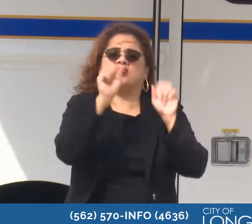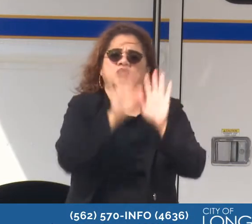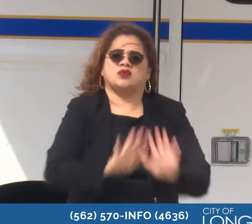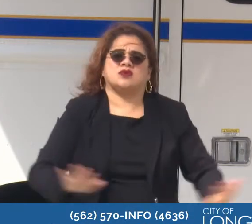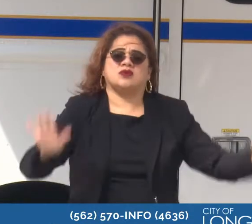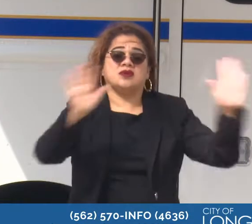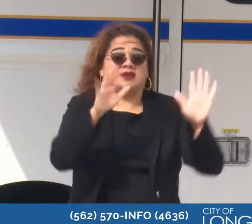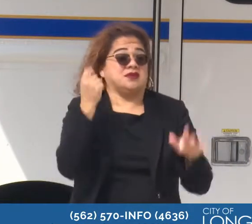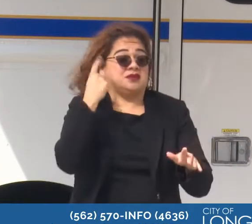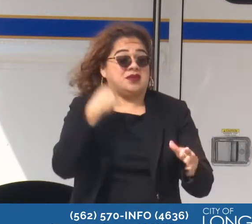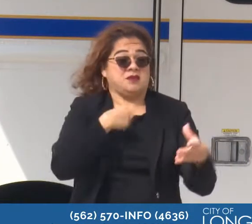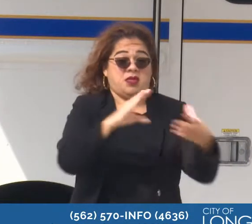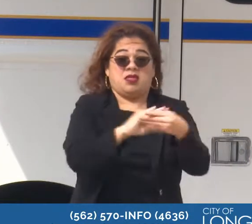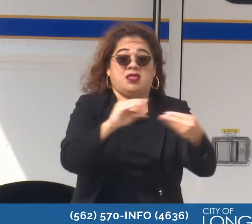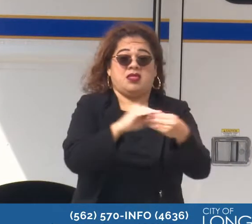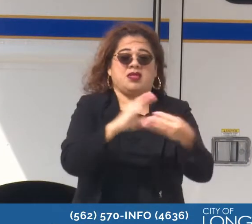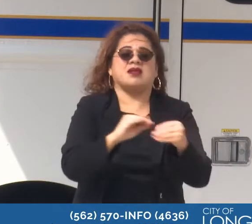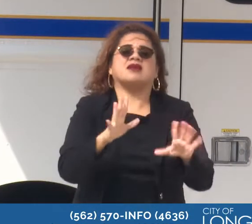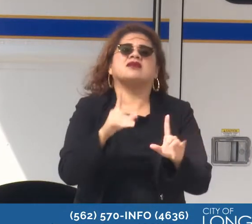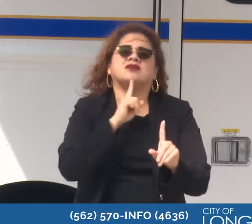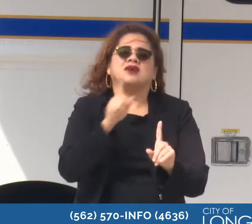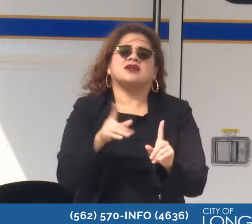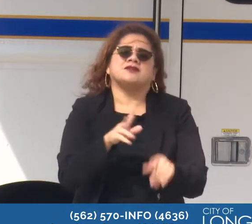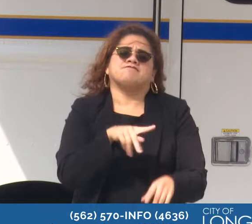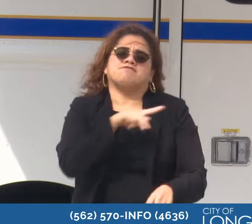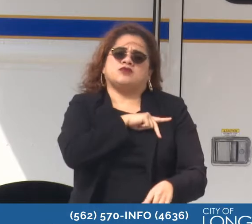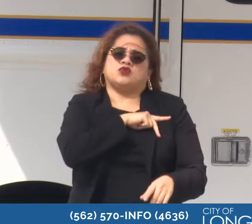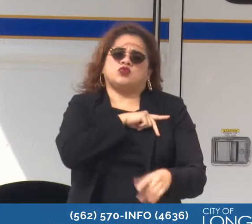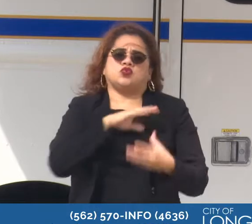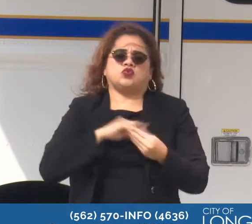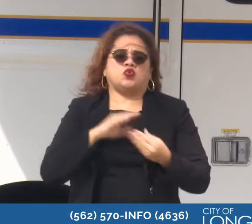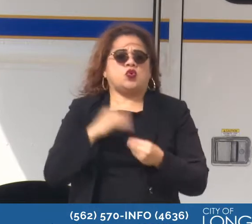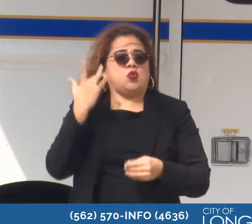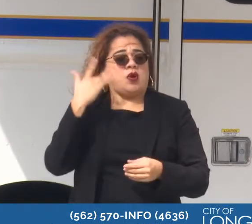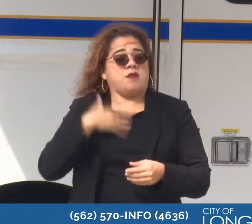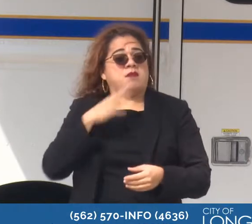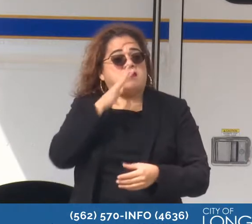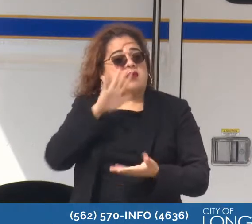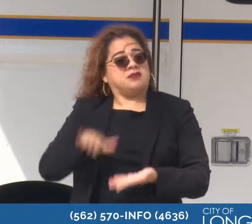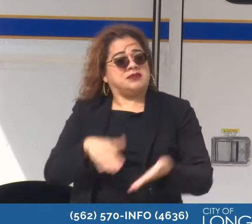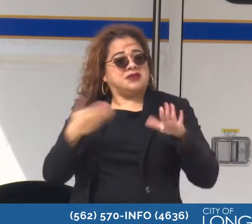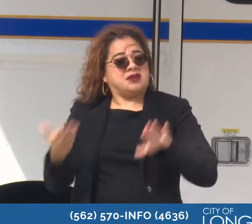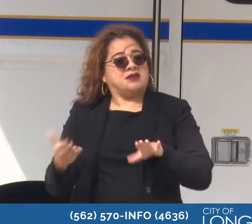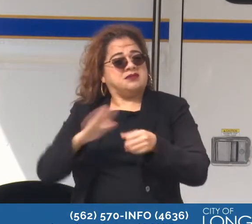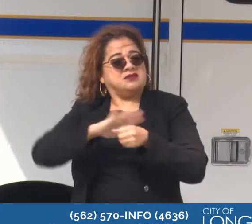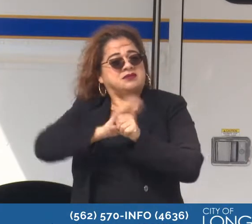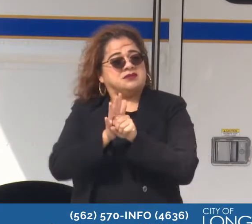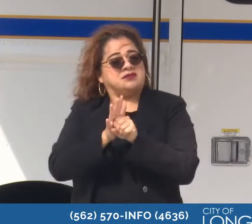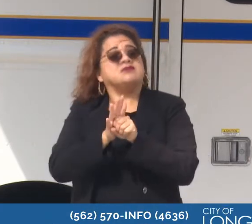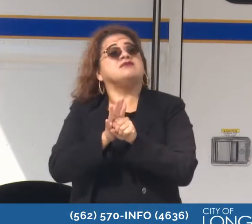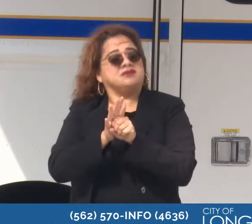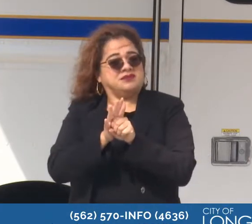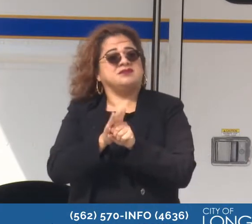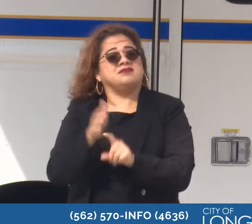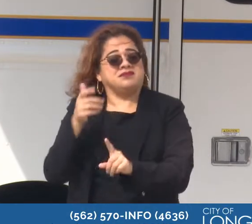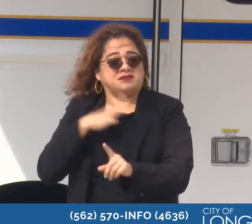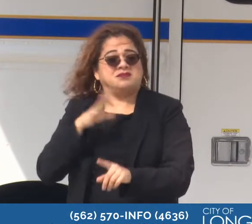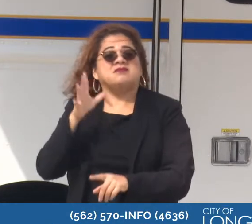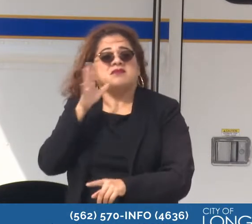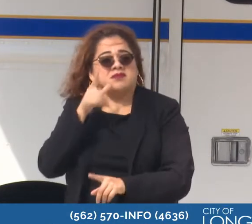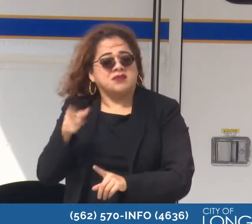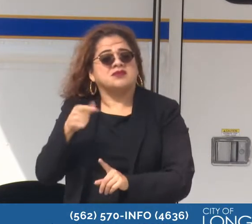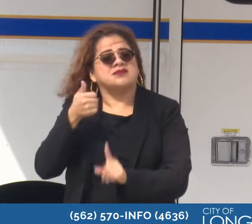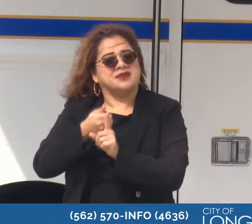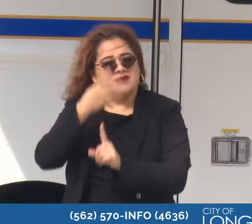personal. Mi mamá murió de COVID-19 Y ella era una inmigrante, como yo